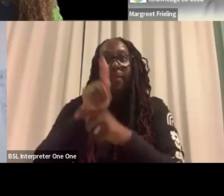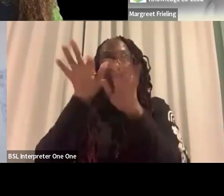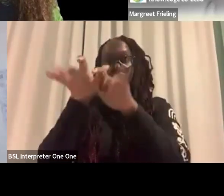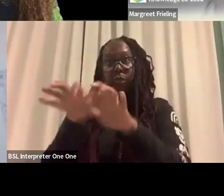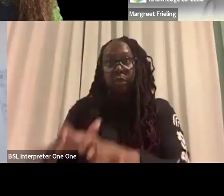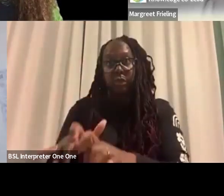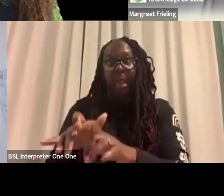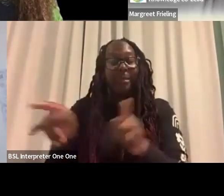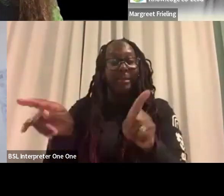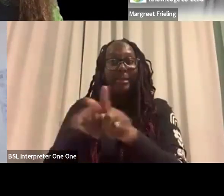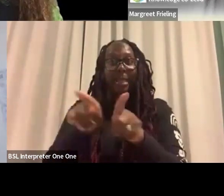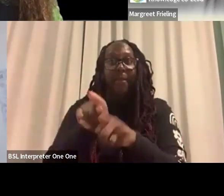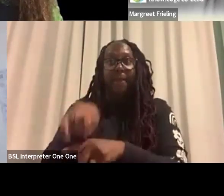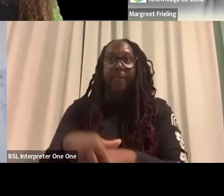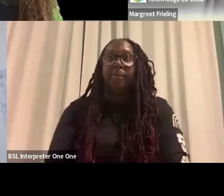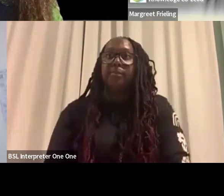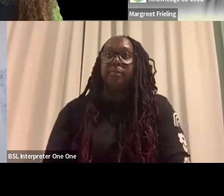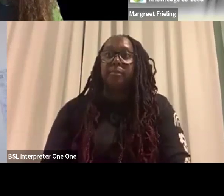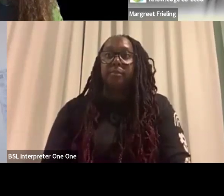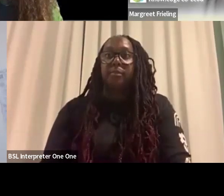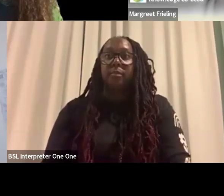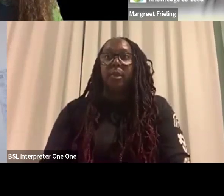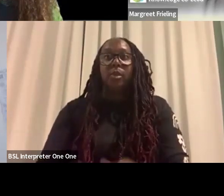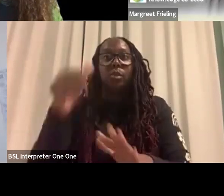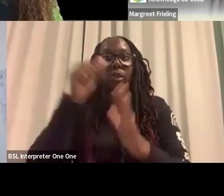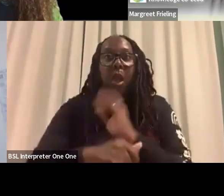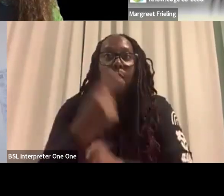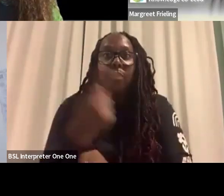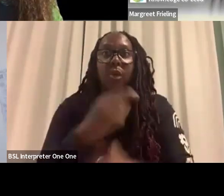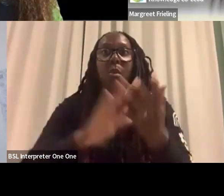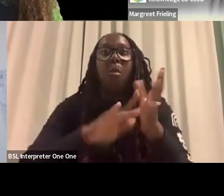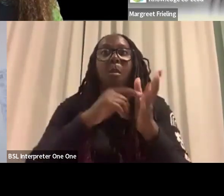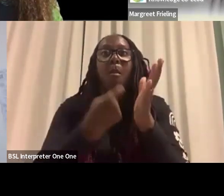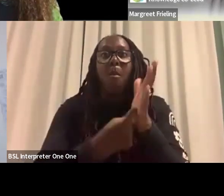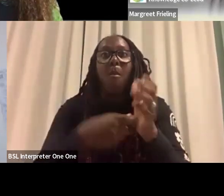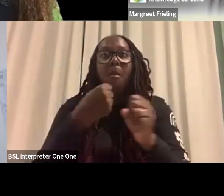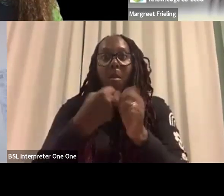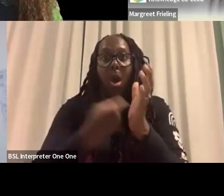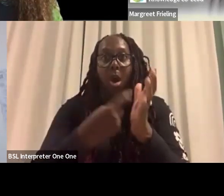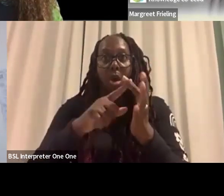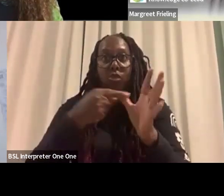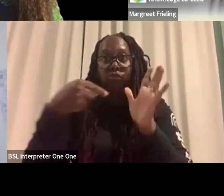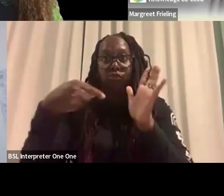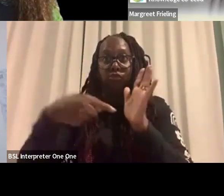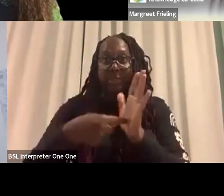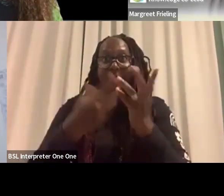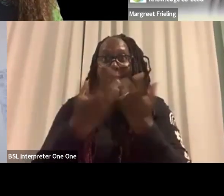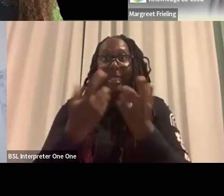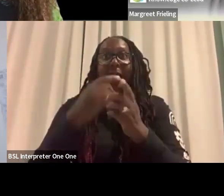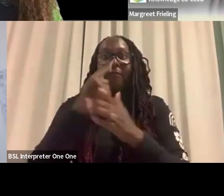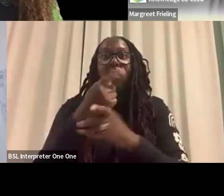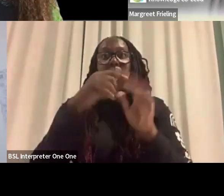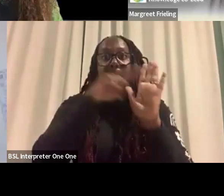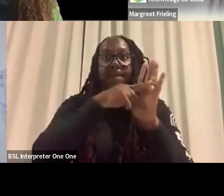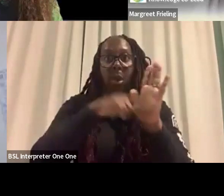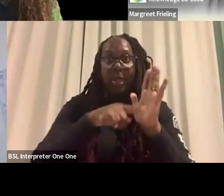later as they speak. We will start with Margaret today, who will share 5 overarching considerations for policy impact assessment